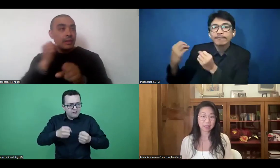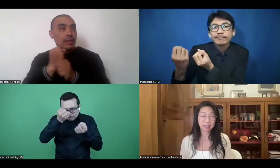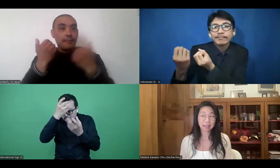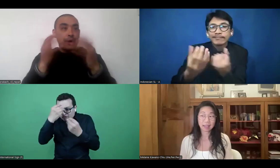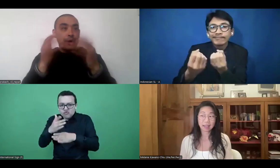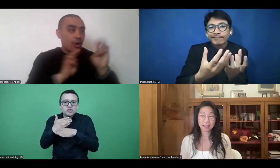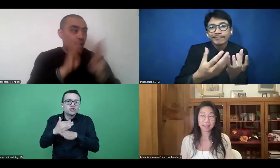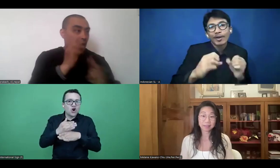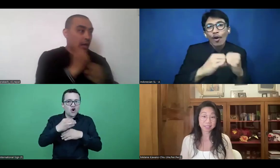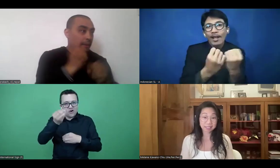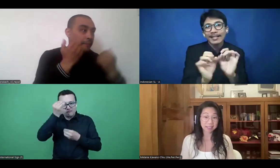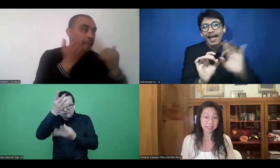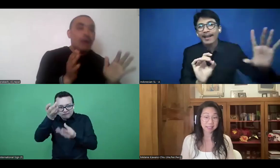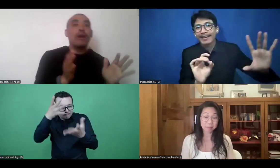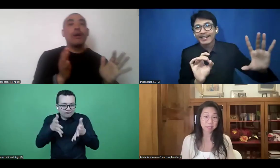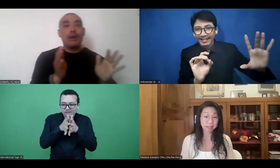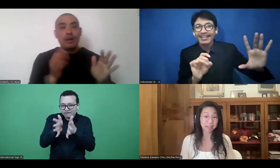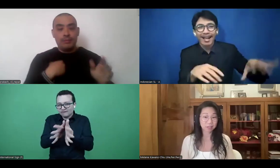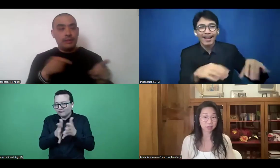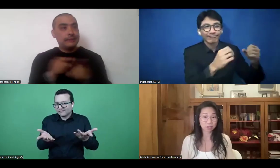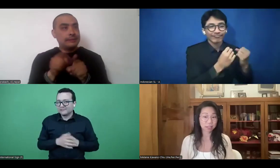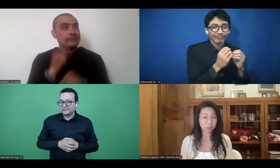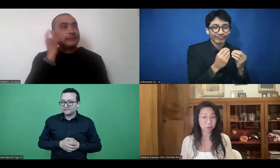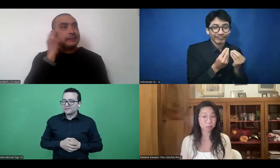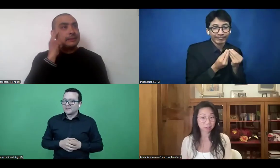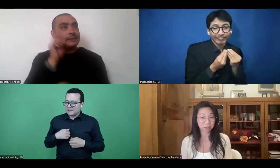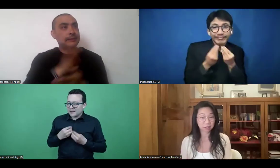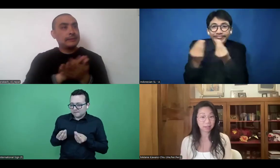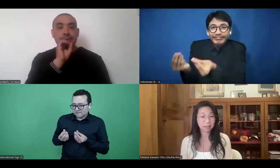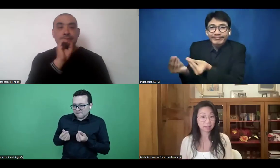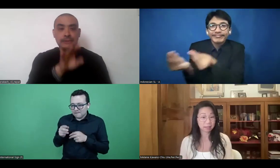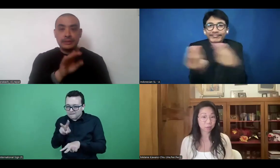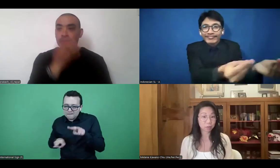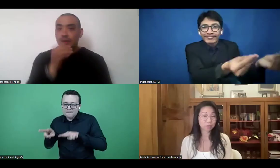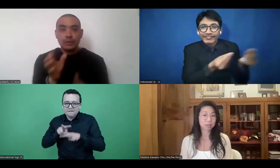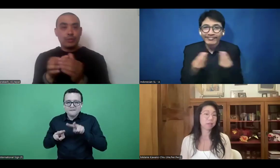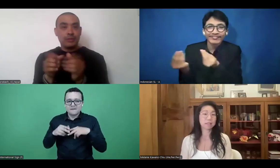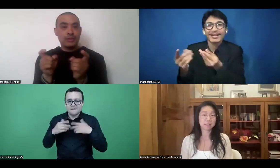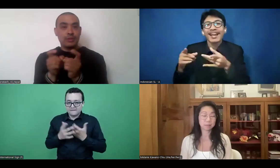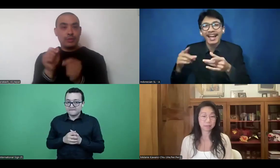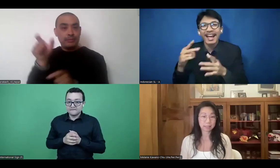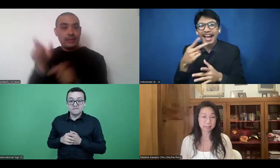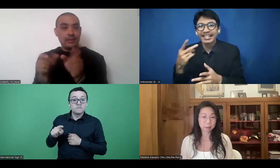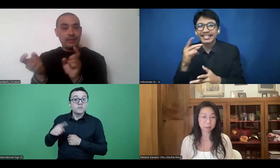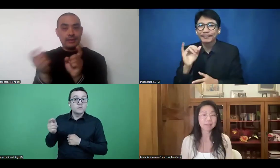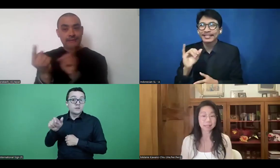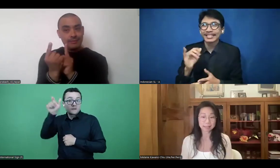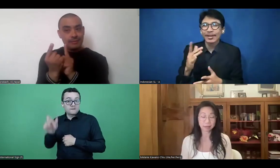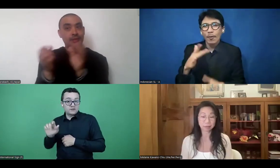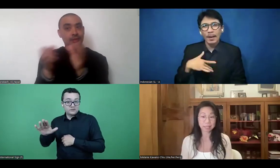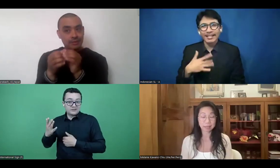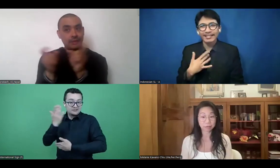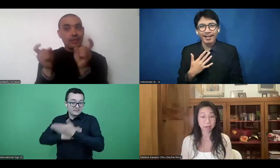evaluation, I have a sense that because you're talking to a peer, another person with a disability, someone else